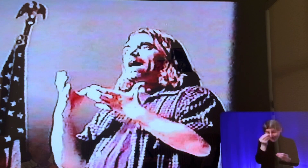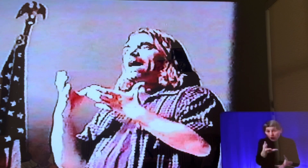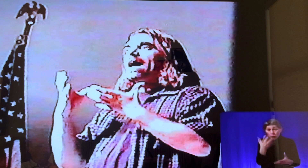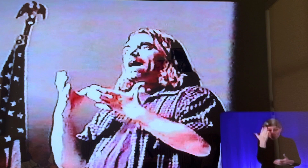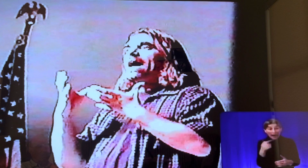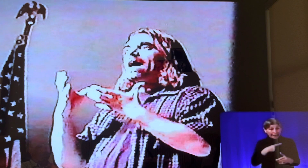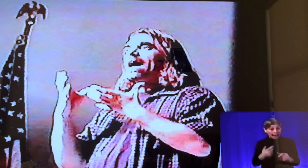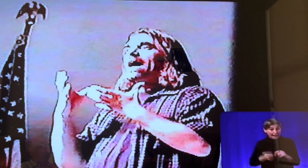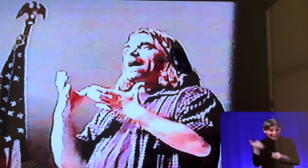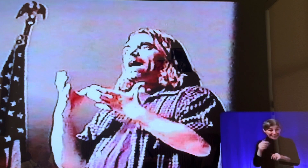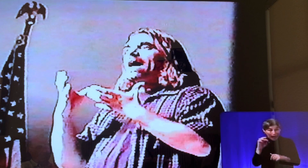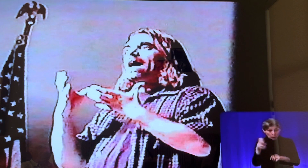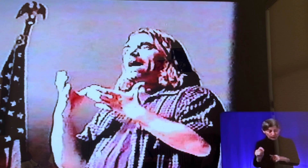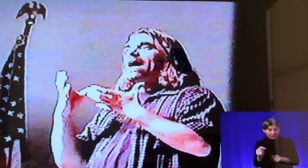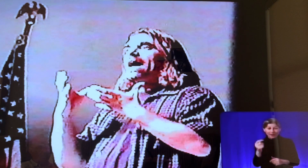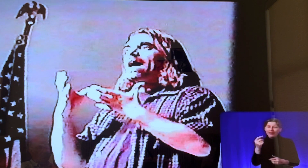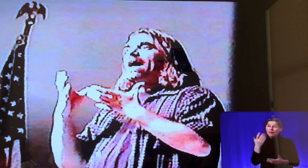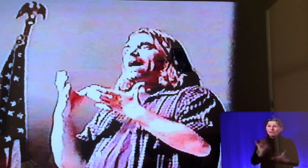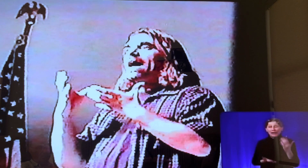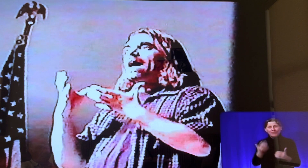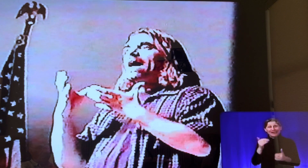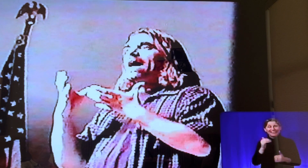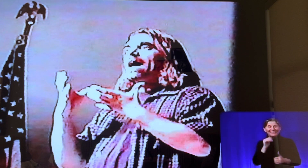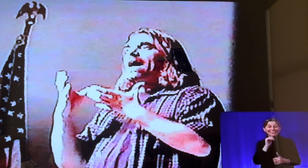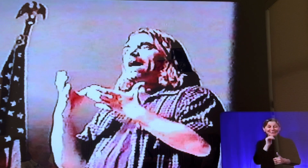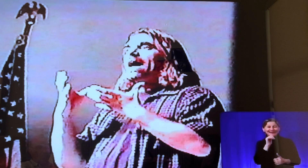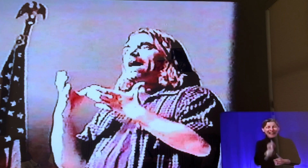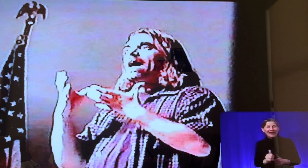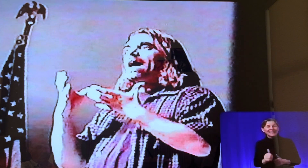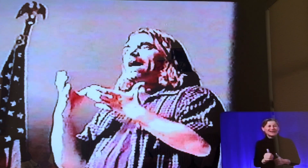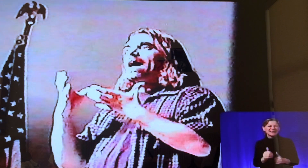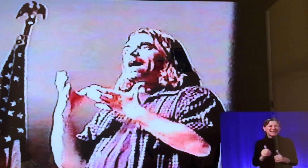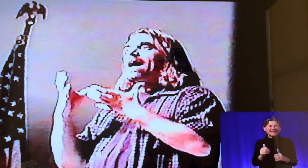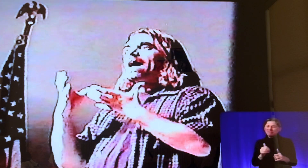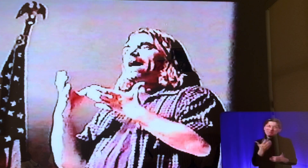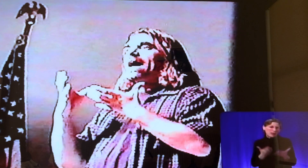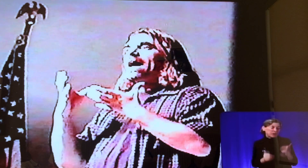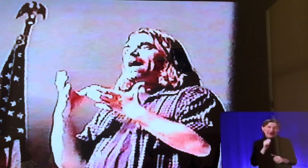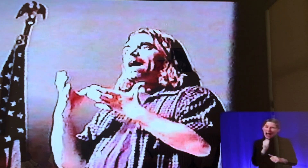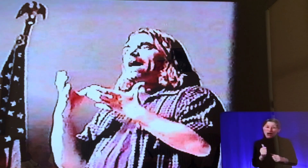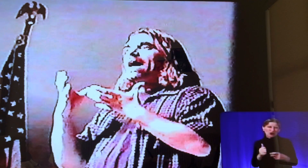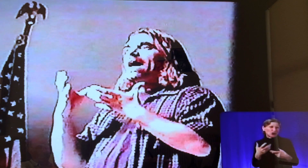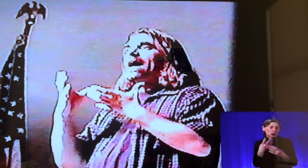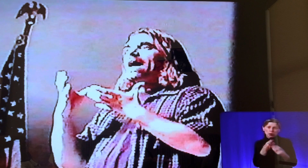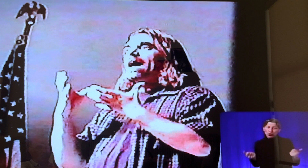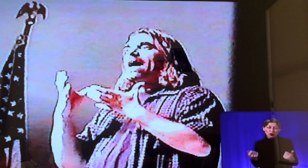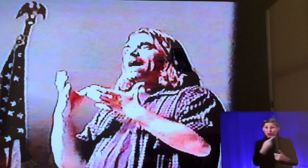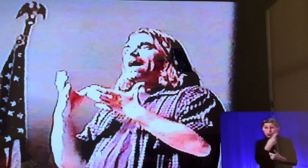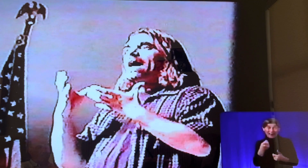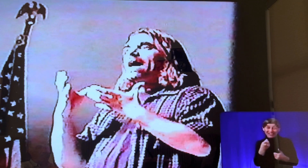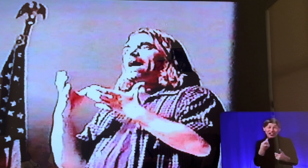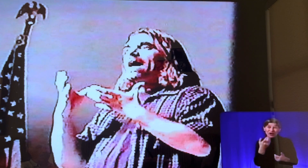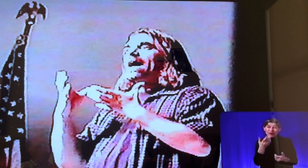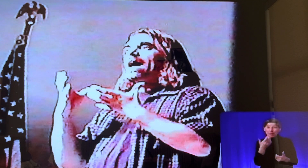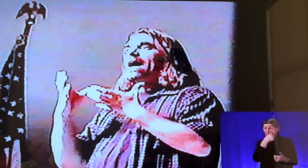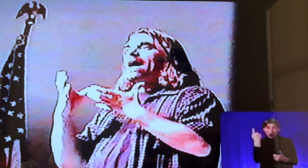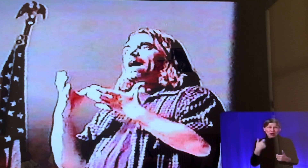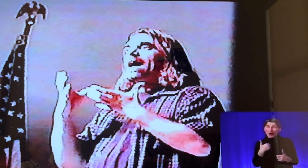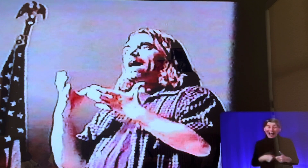may not be a solution here. You may still end up with a lot of dead air where you're saying nothing, waiting for him to get through this piece. So you